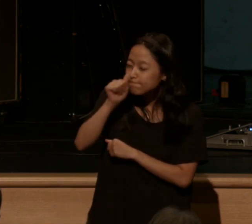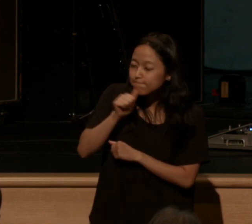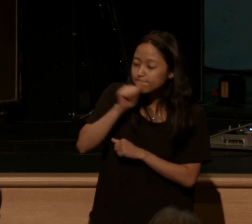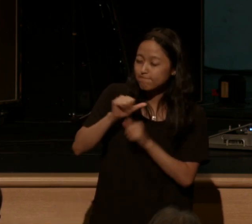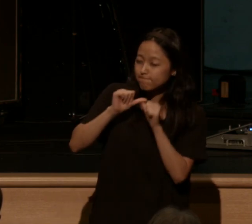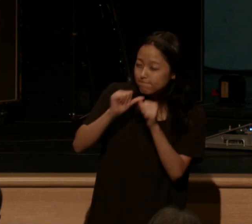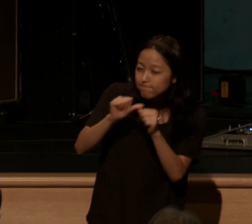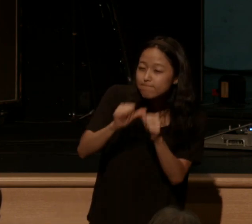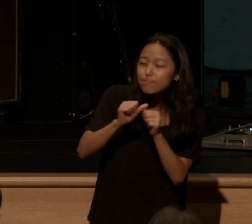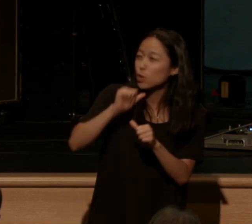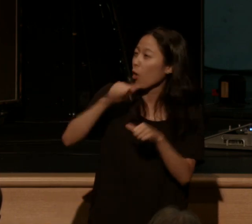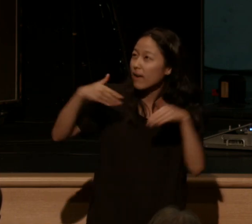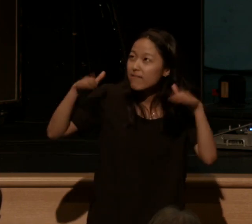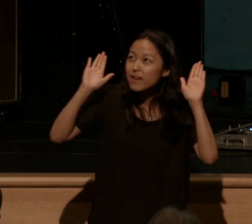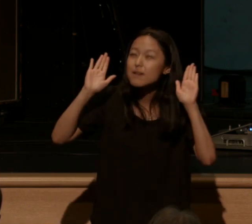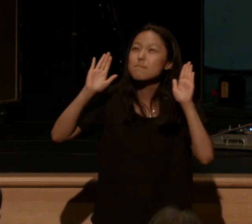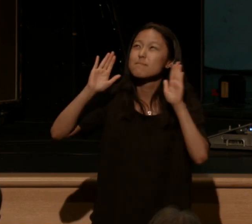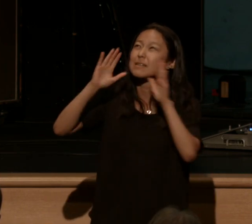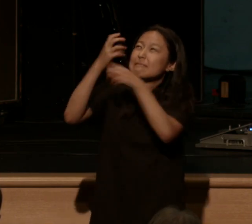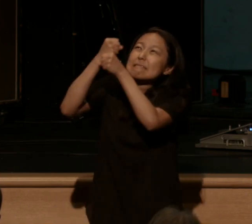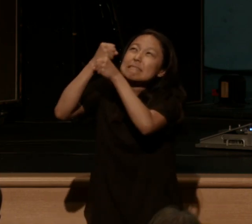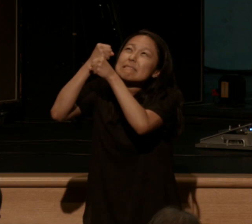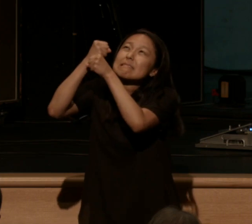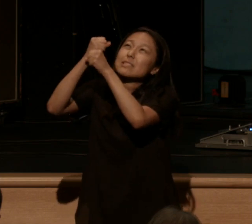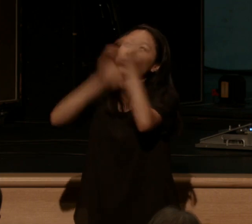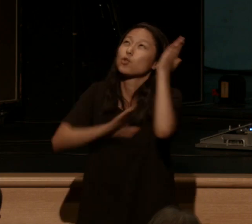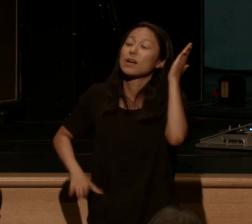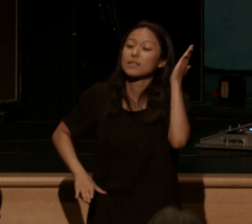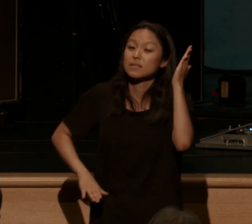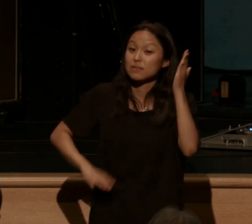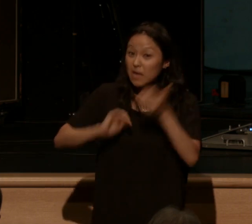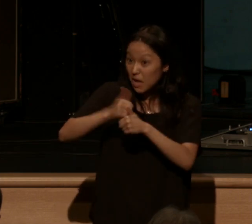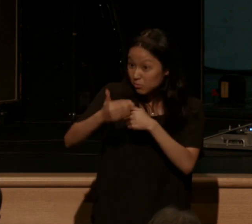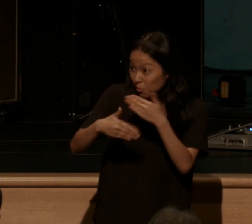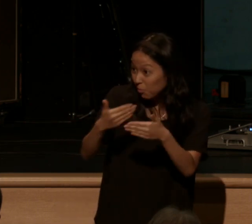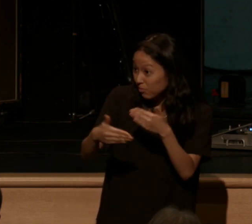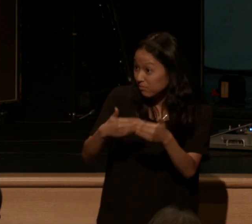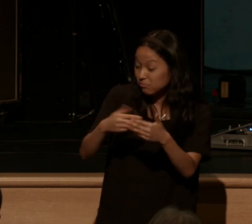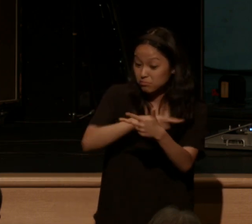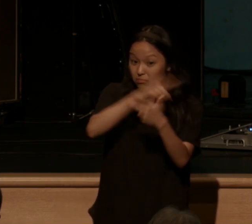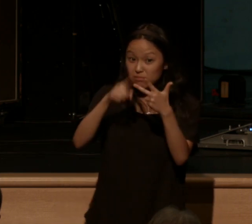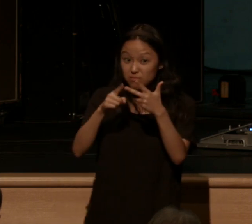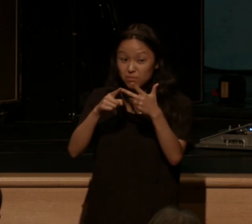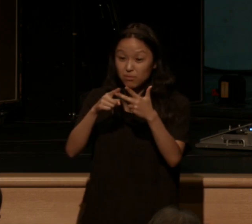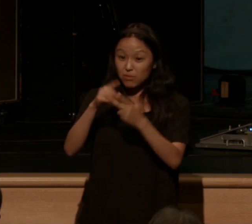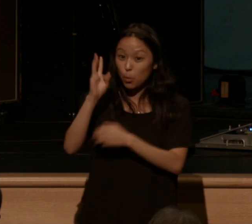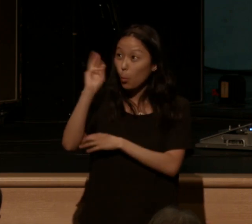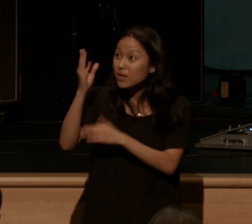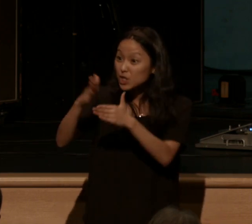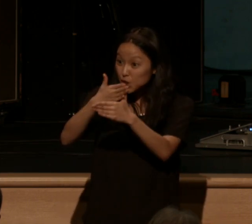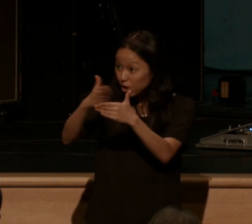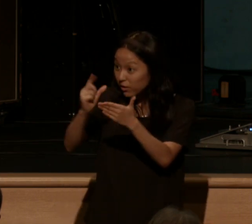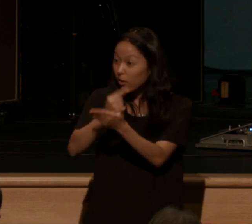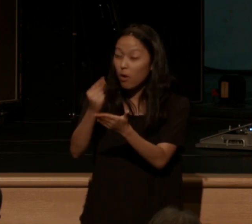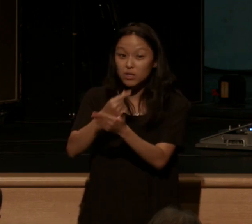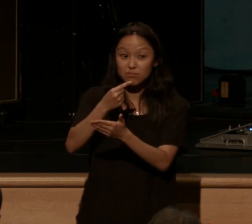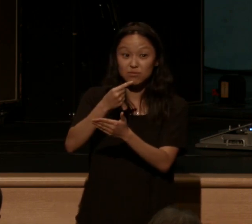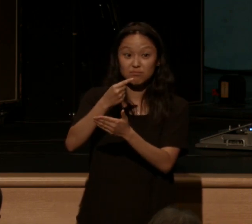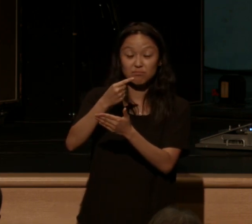endurance and not giving up and clinging to Christ? How are we doing in our witness for